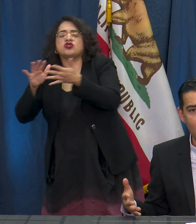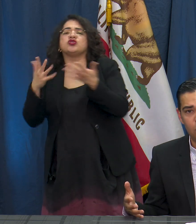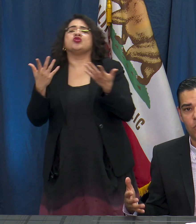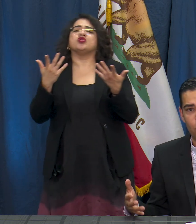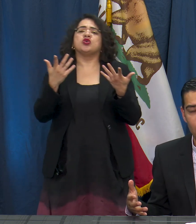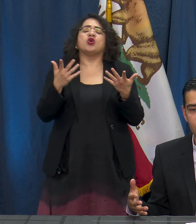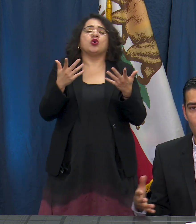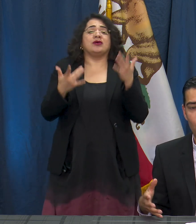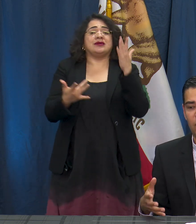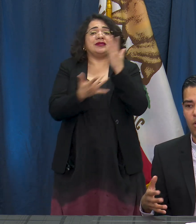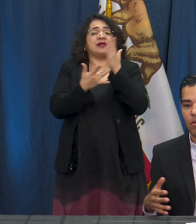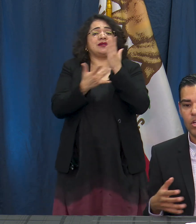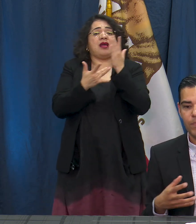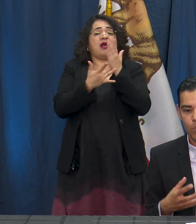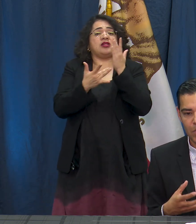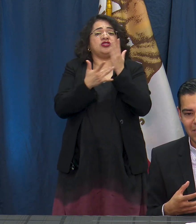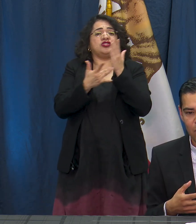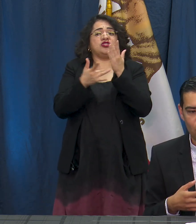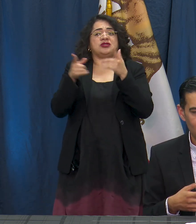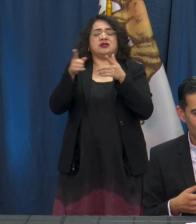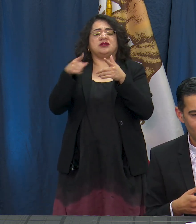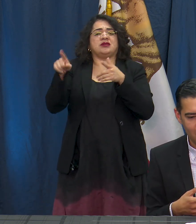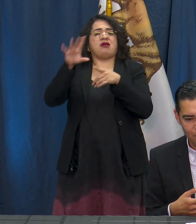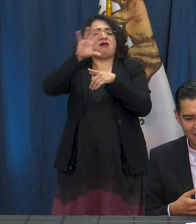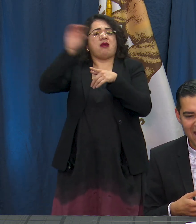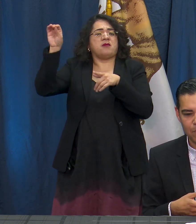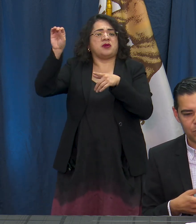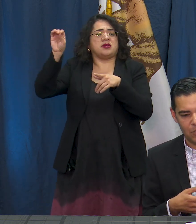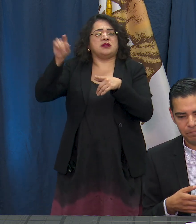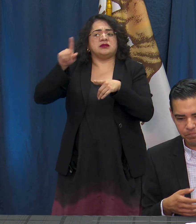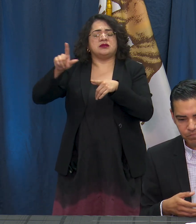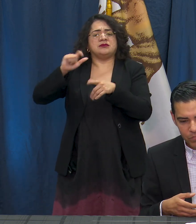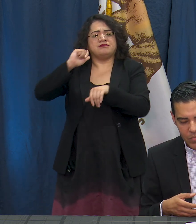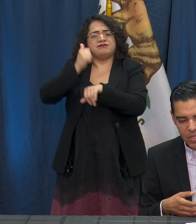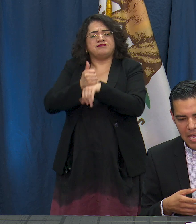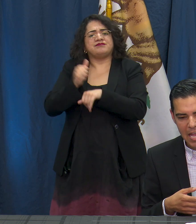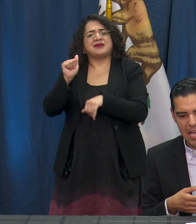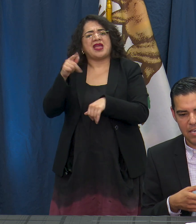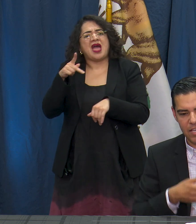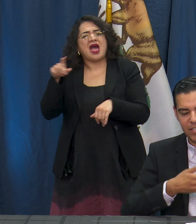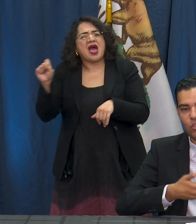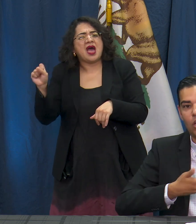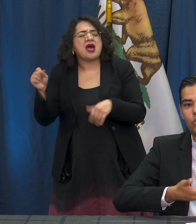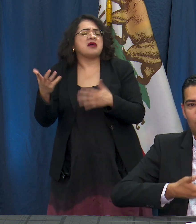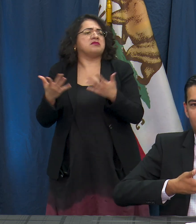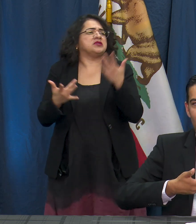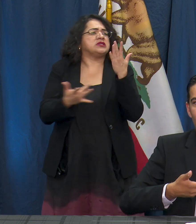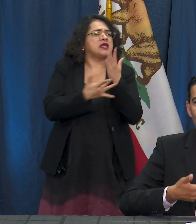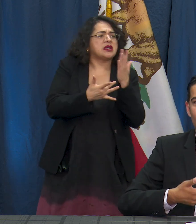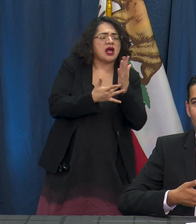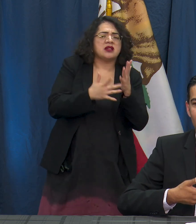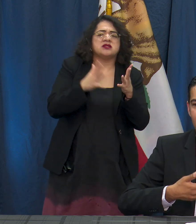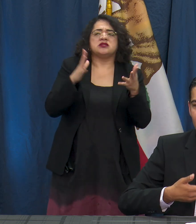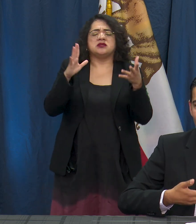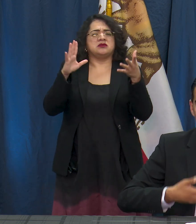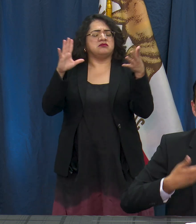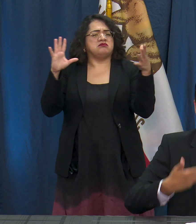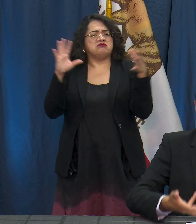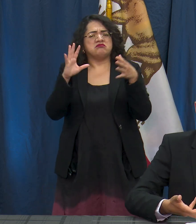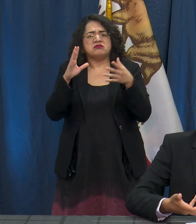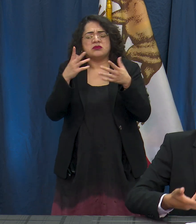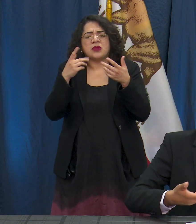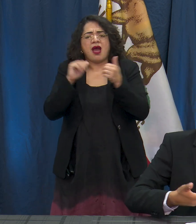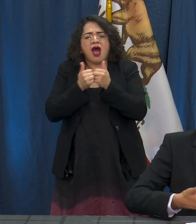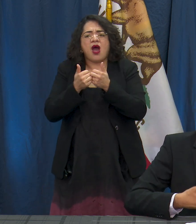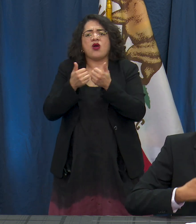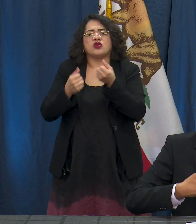amazing technology firms that are working on putting together apps and technology to do